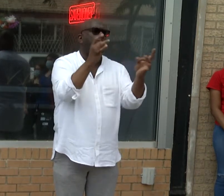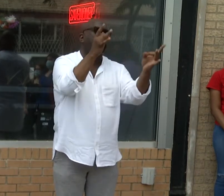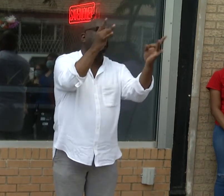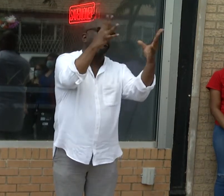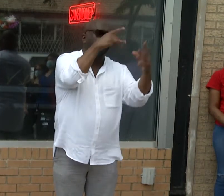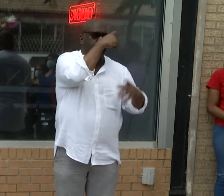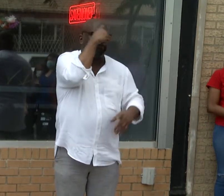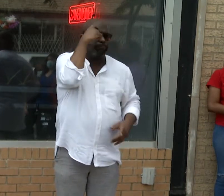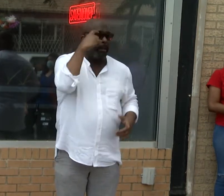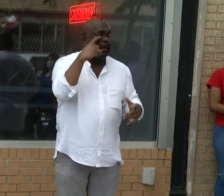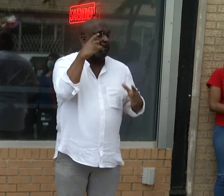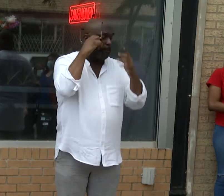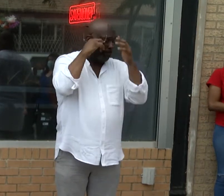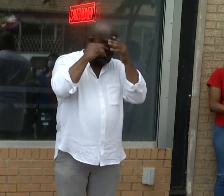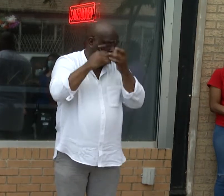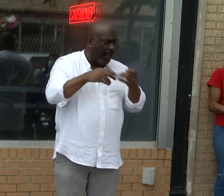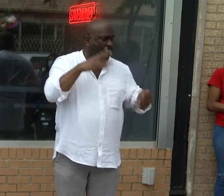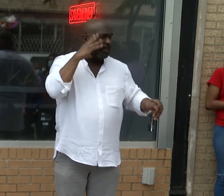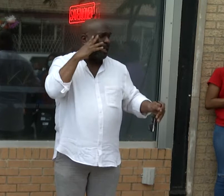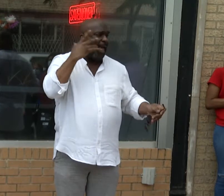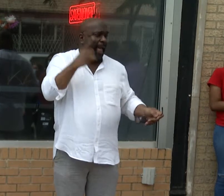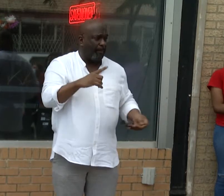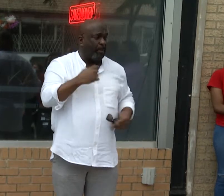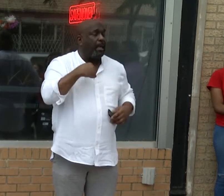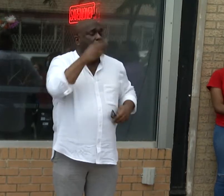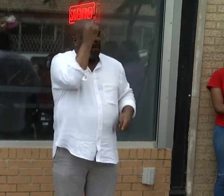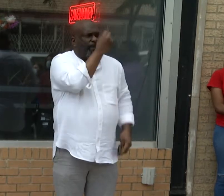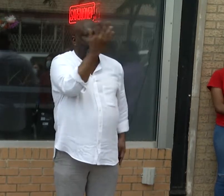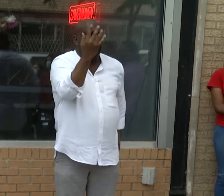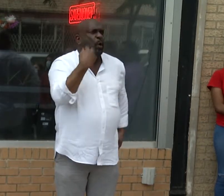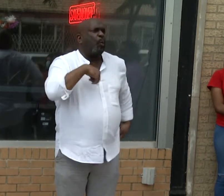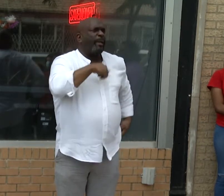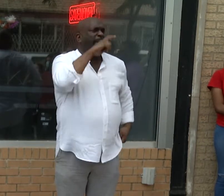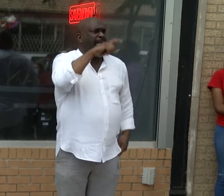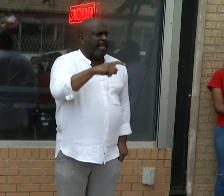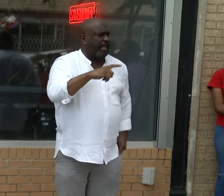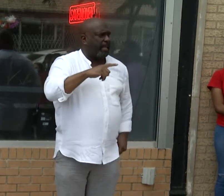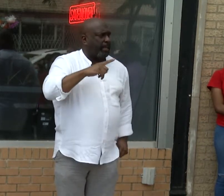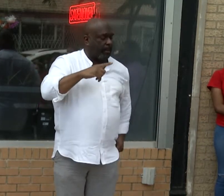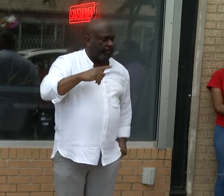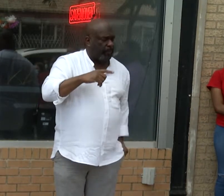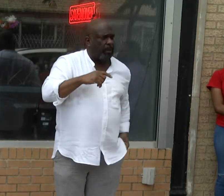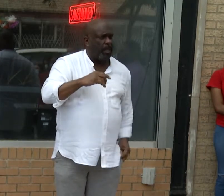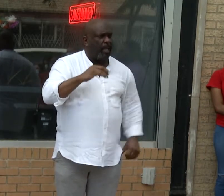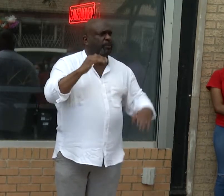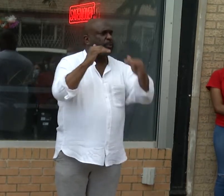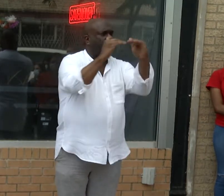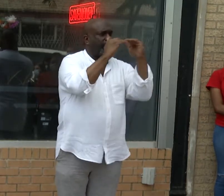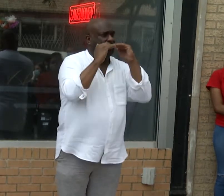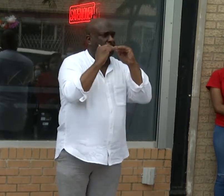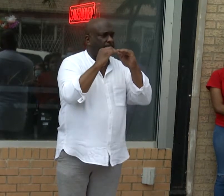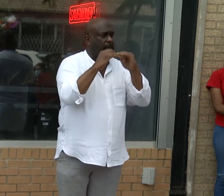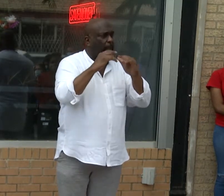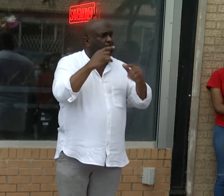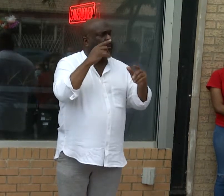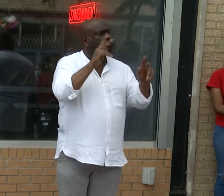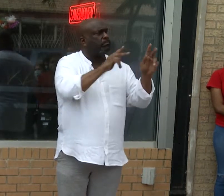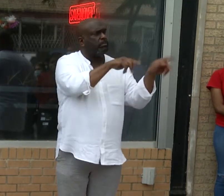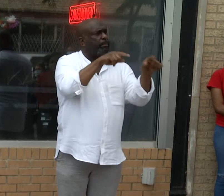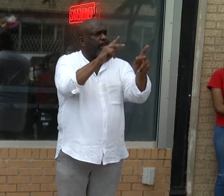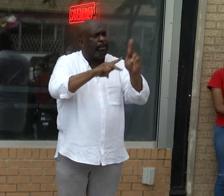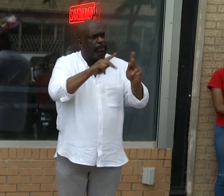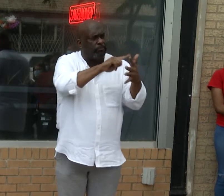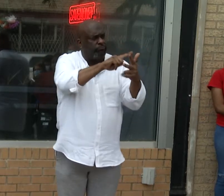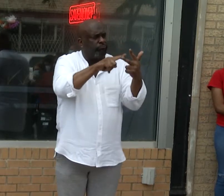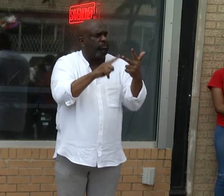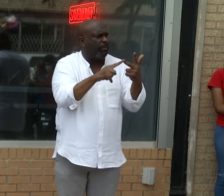peaceful protesters who are saying we need justice for the lives unjustly taken by law enforcement. These protesters